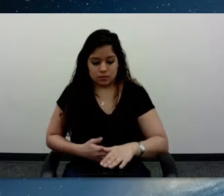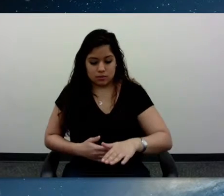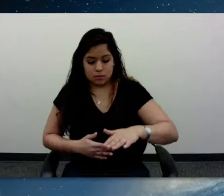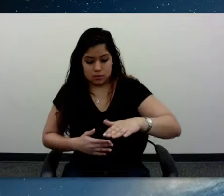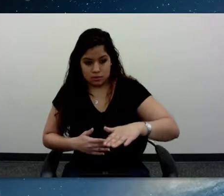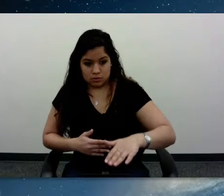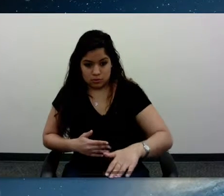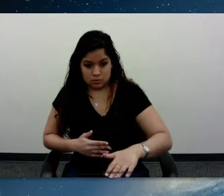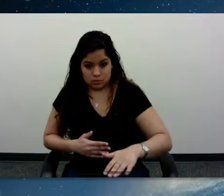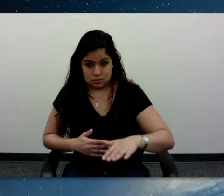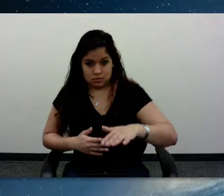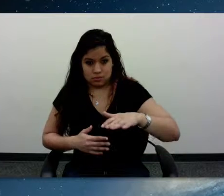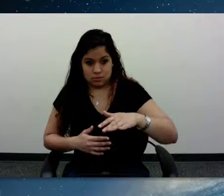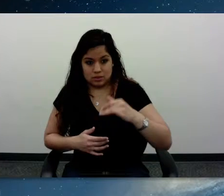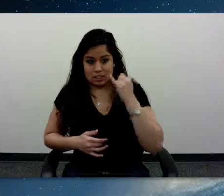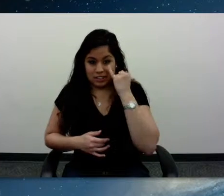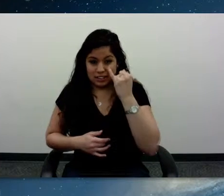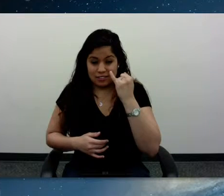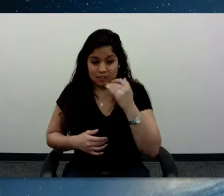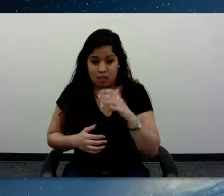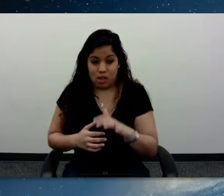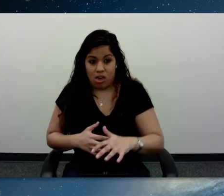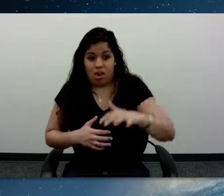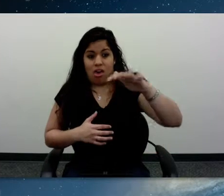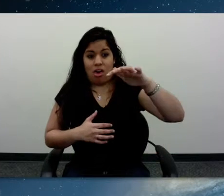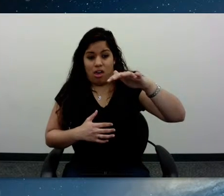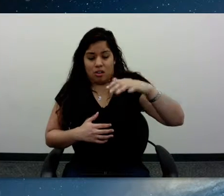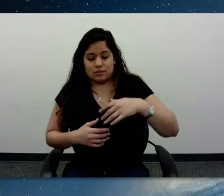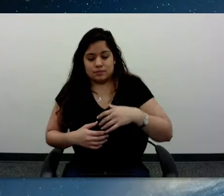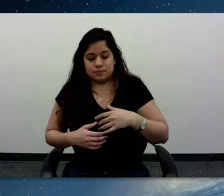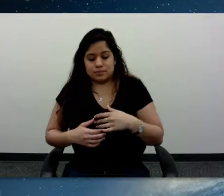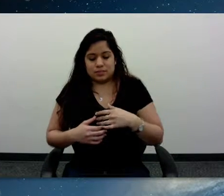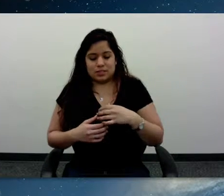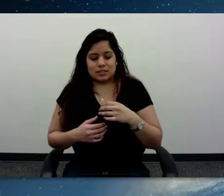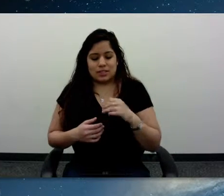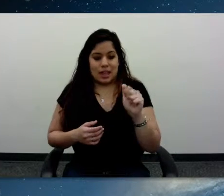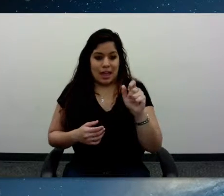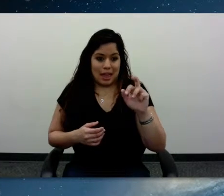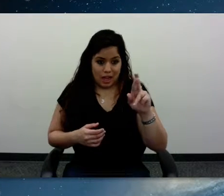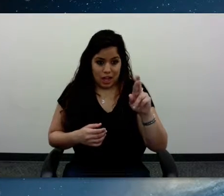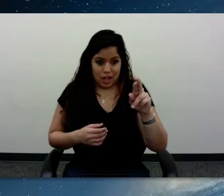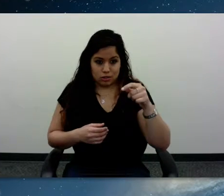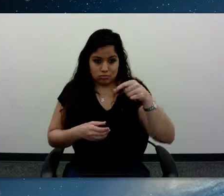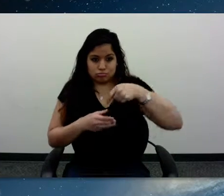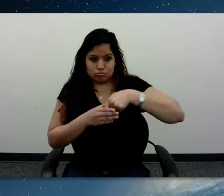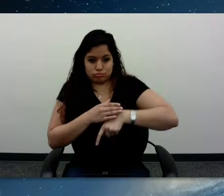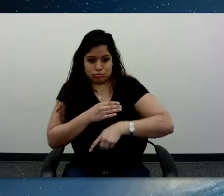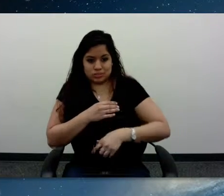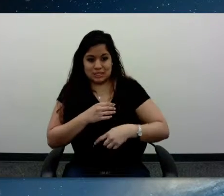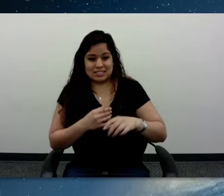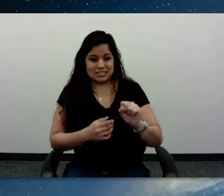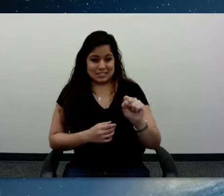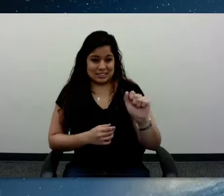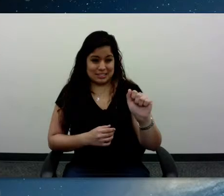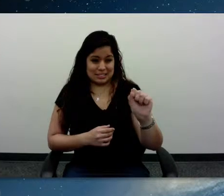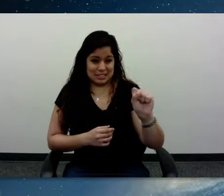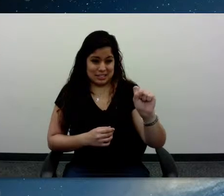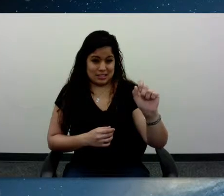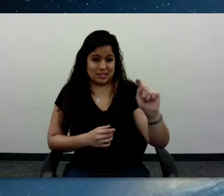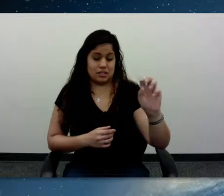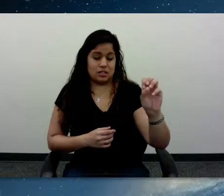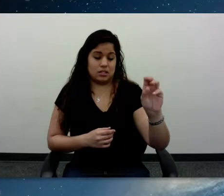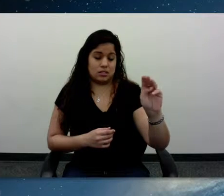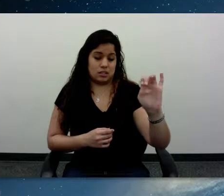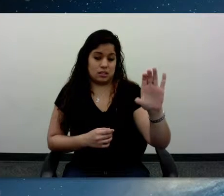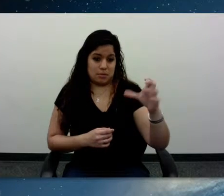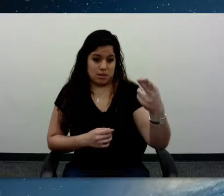much. If you blow them up too much, it causes air to go to their stomach, and then that person is going to vomit. We don't want that. That would be not so good